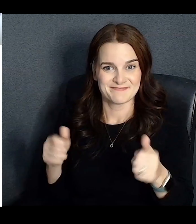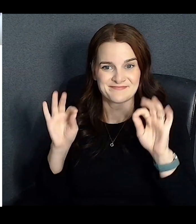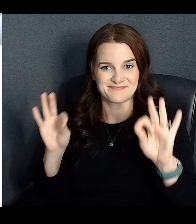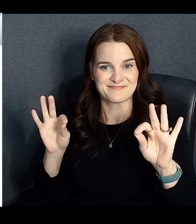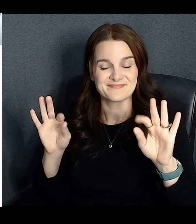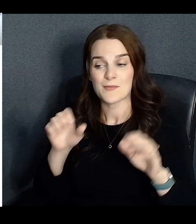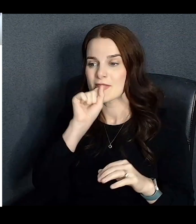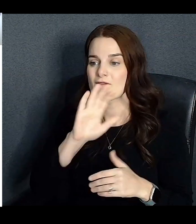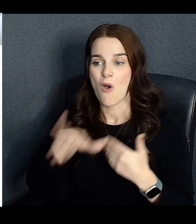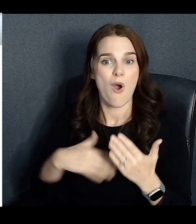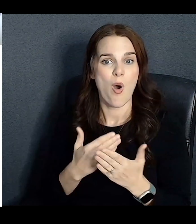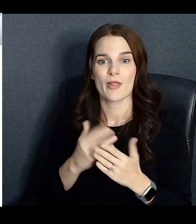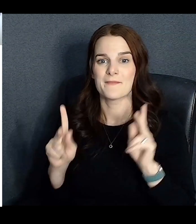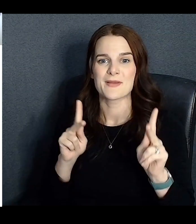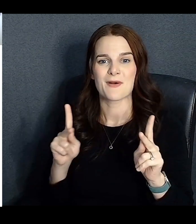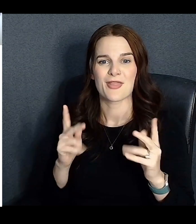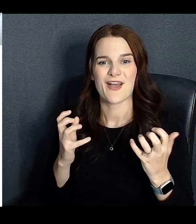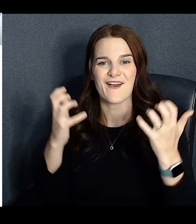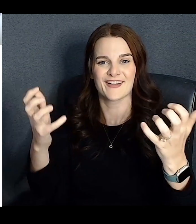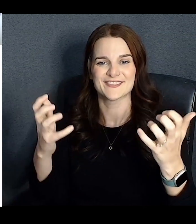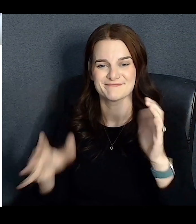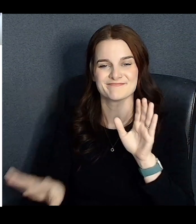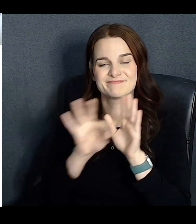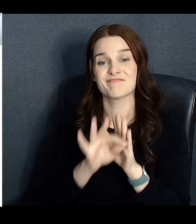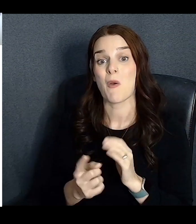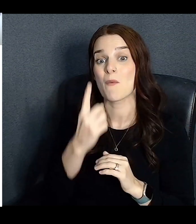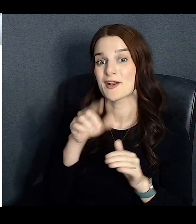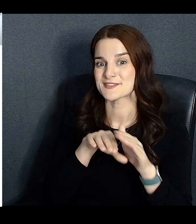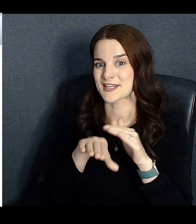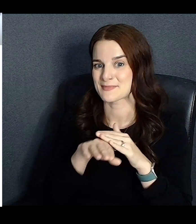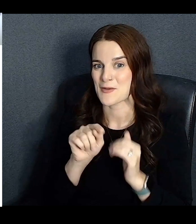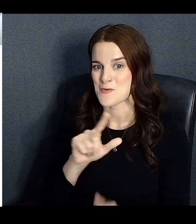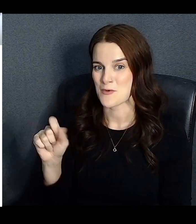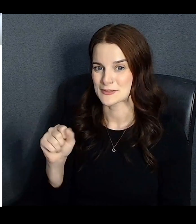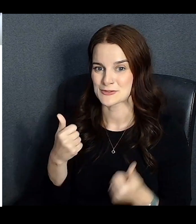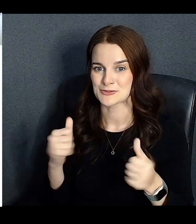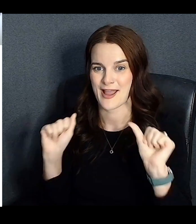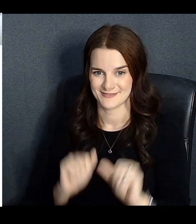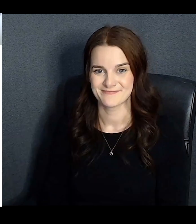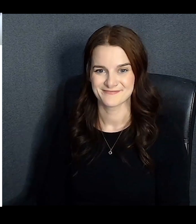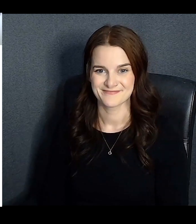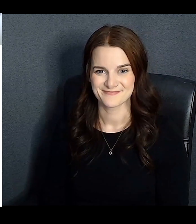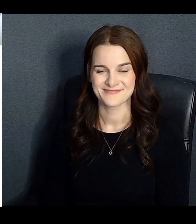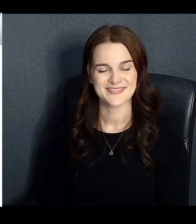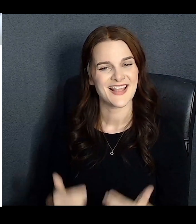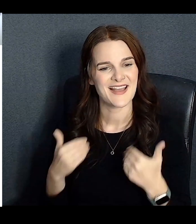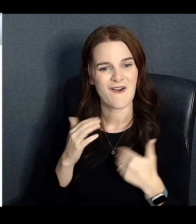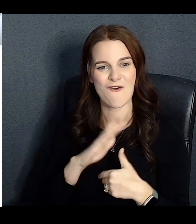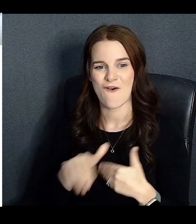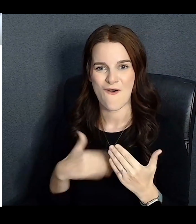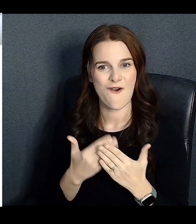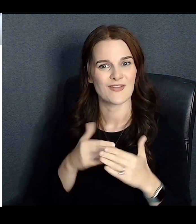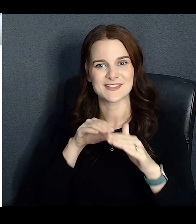Great. So we would love for everyone in the audience to choose one of the accessibility tools to try out. And so we have here all